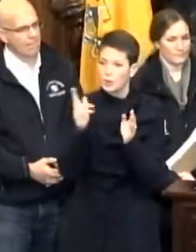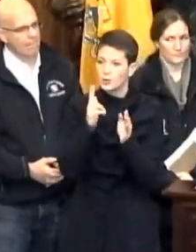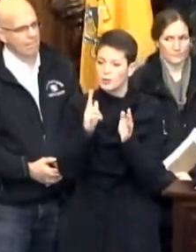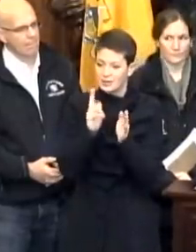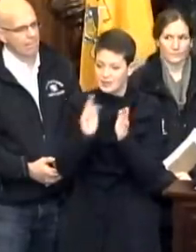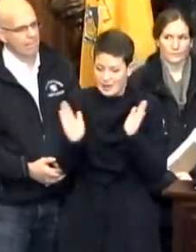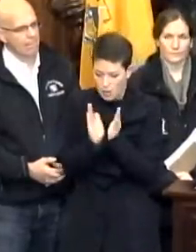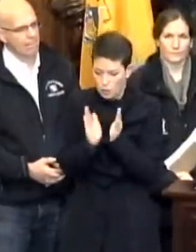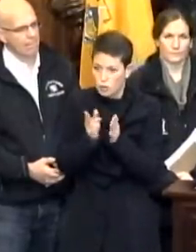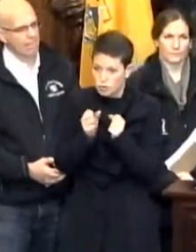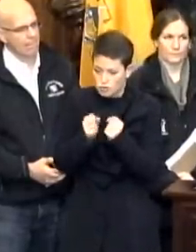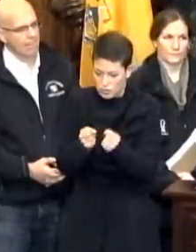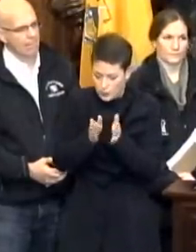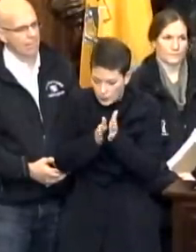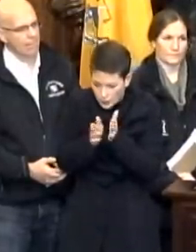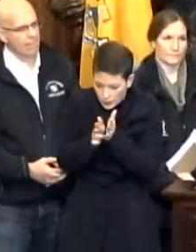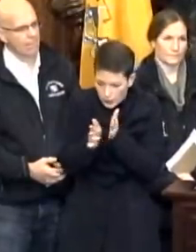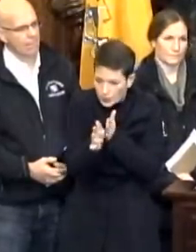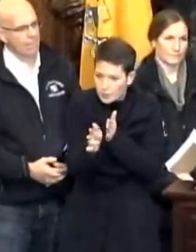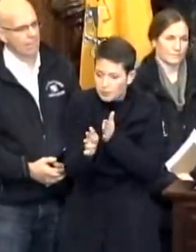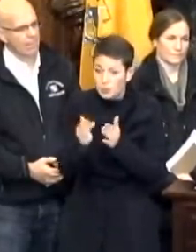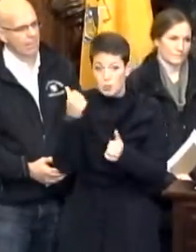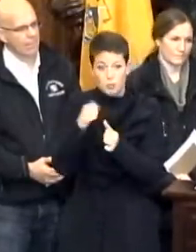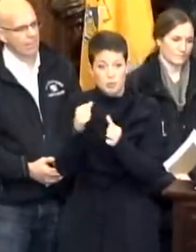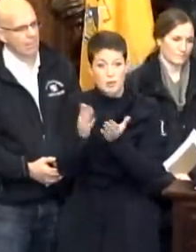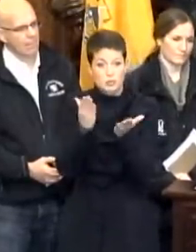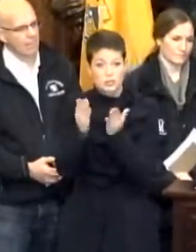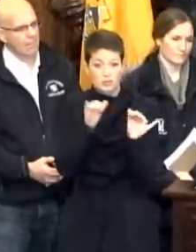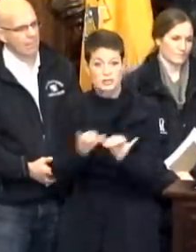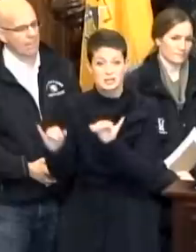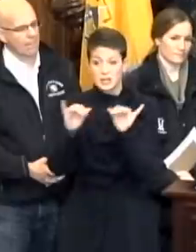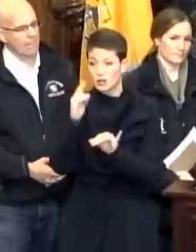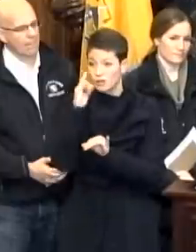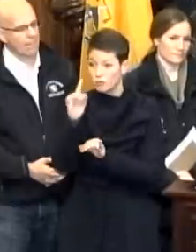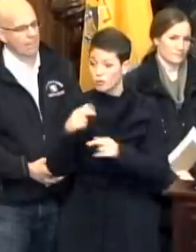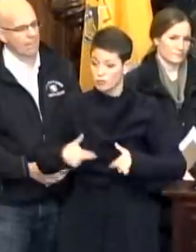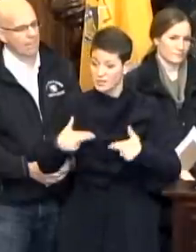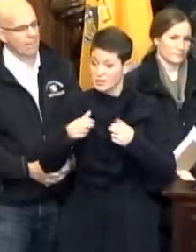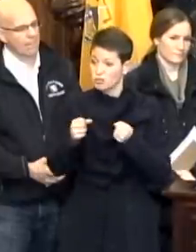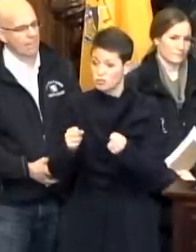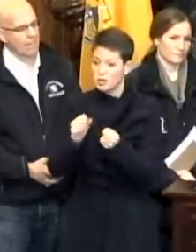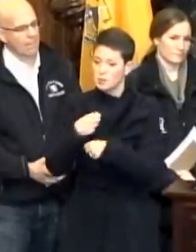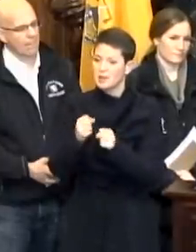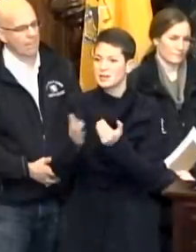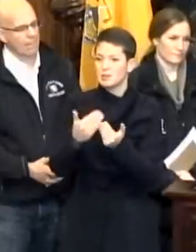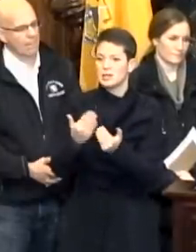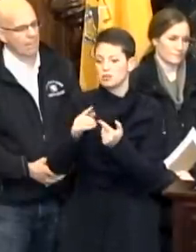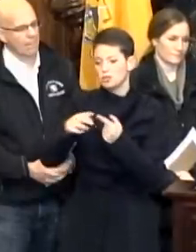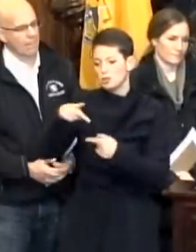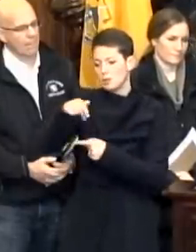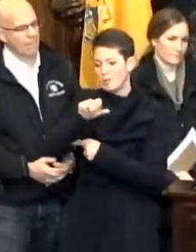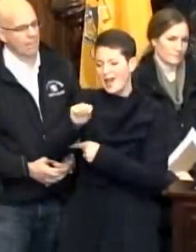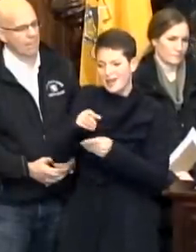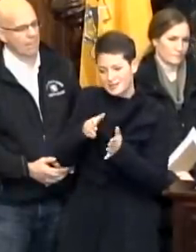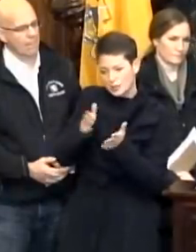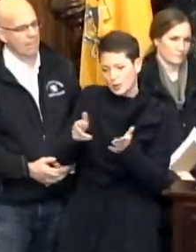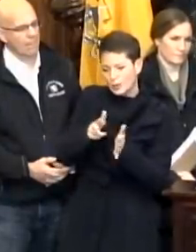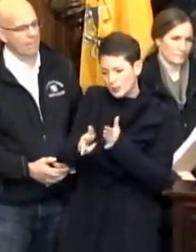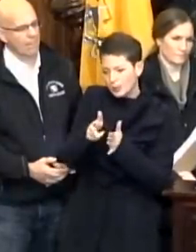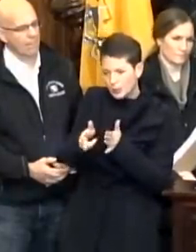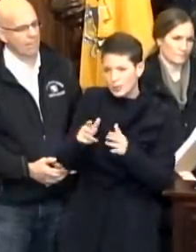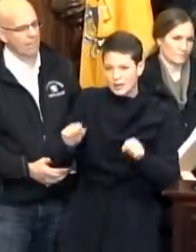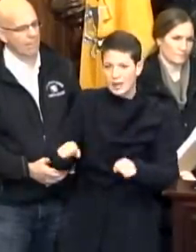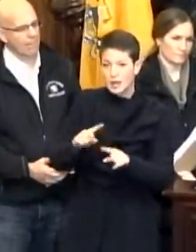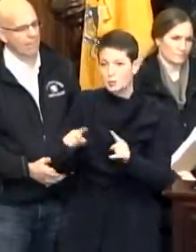residential streets. Remember, our service standards for the residential streets is to make them passable. In many cases, especially